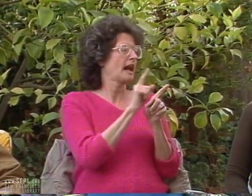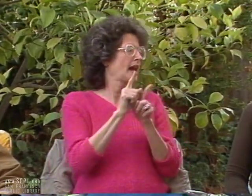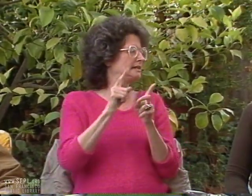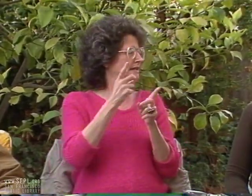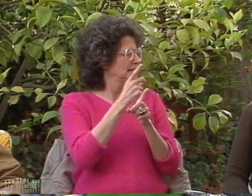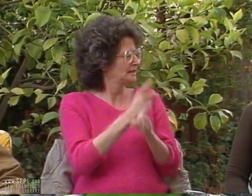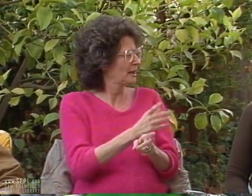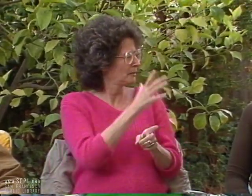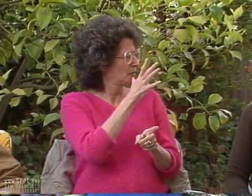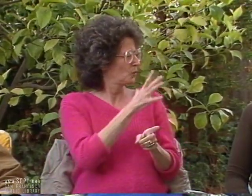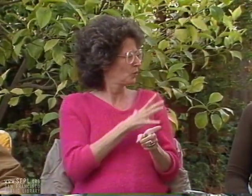parity.